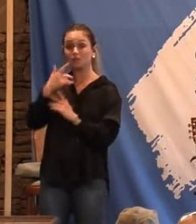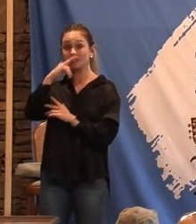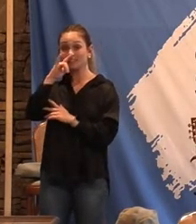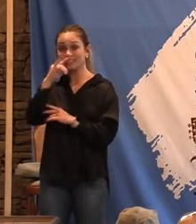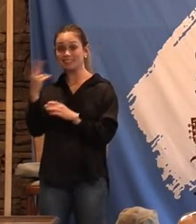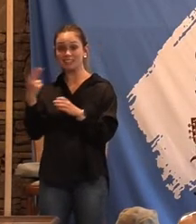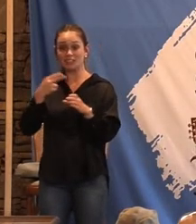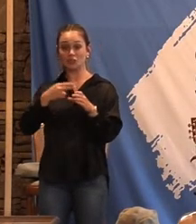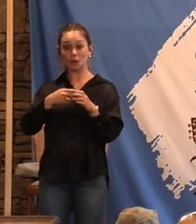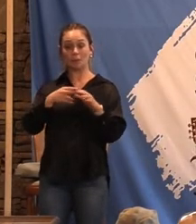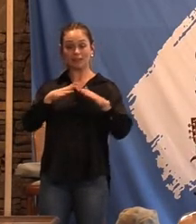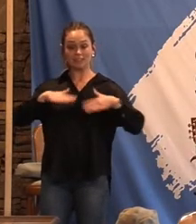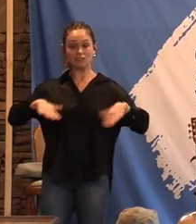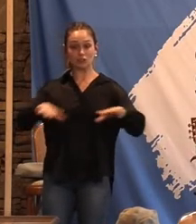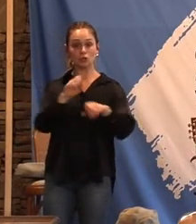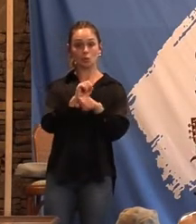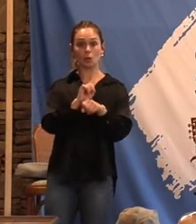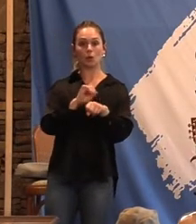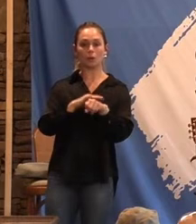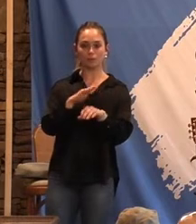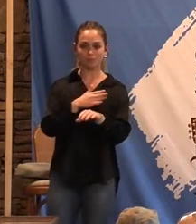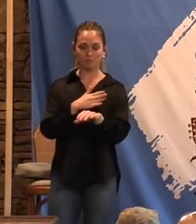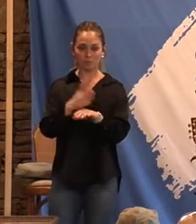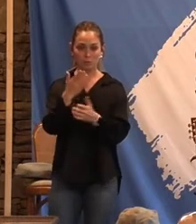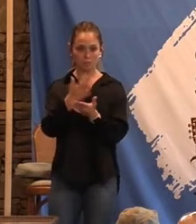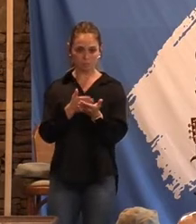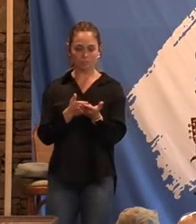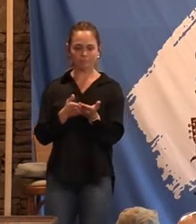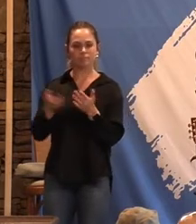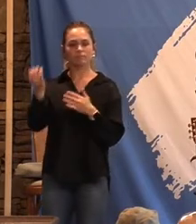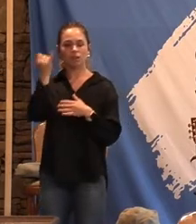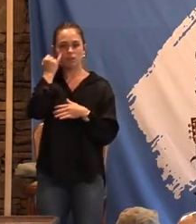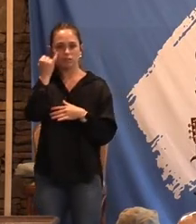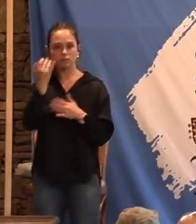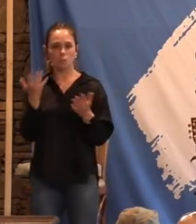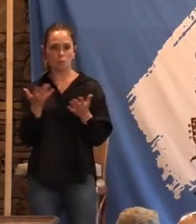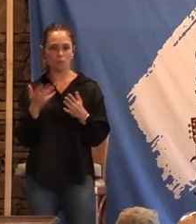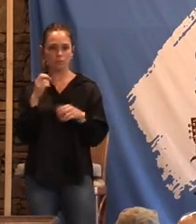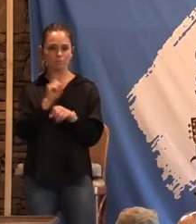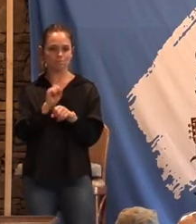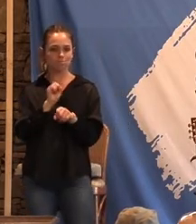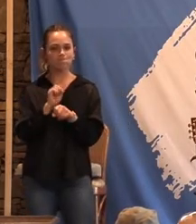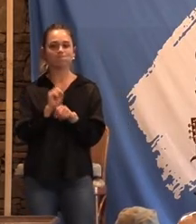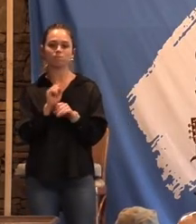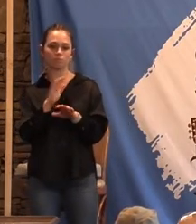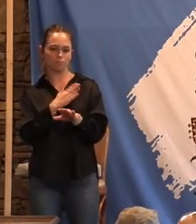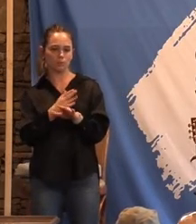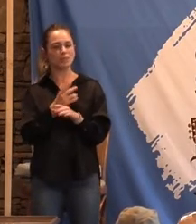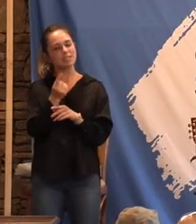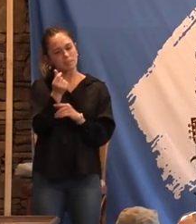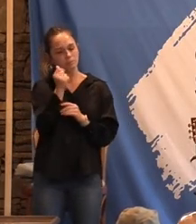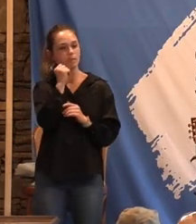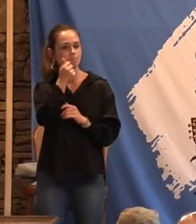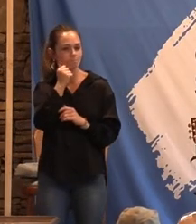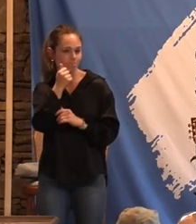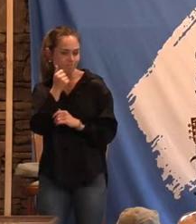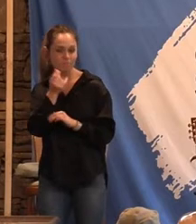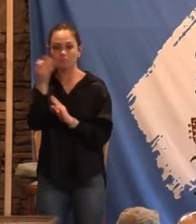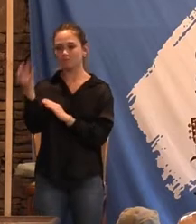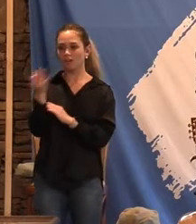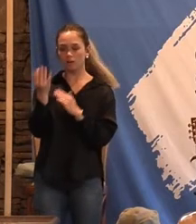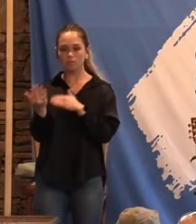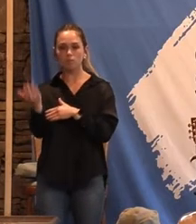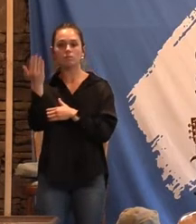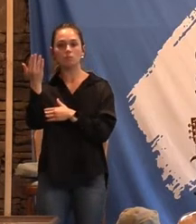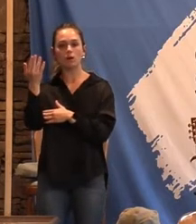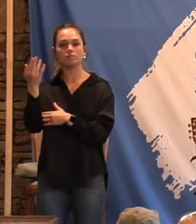me in the sanctuary to work on the music part. Now, the idea was we'd work on the music a little bit each day, and on Friday